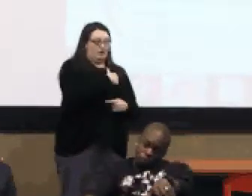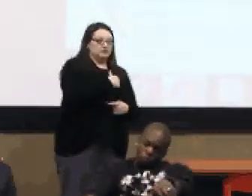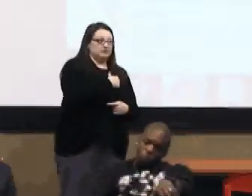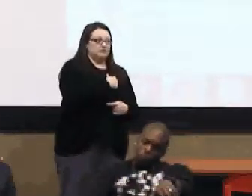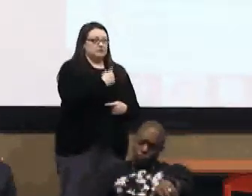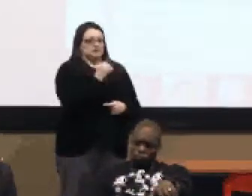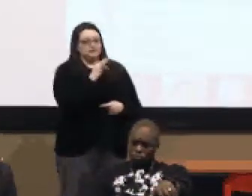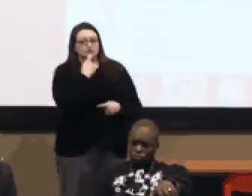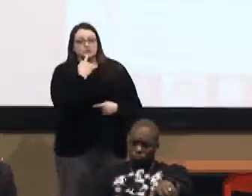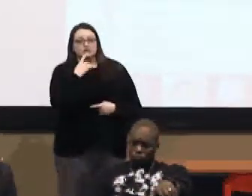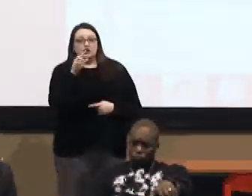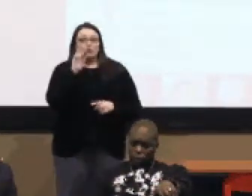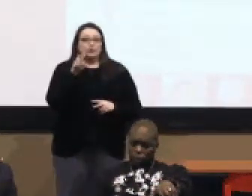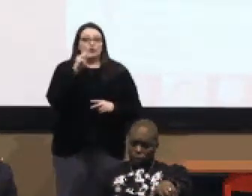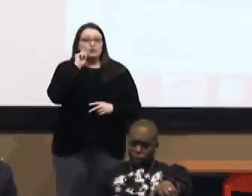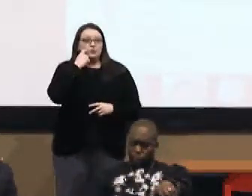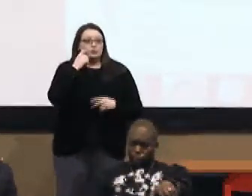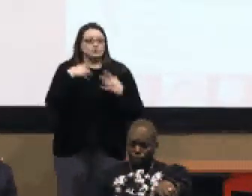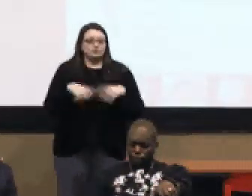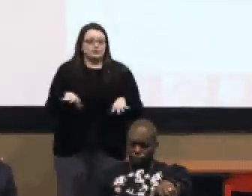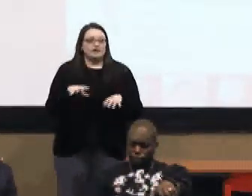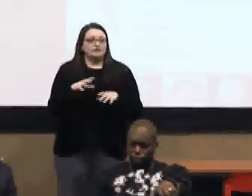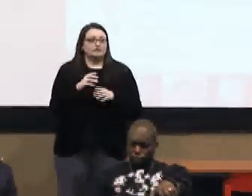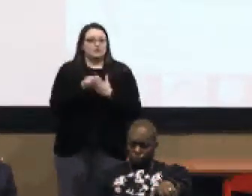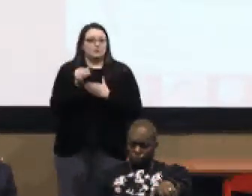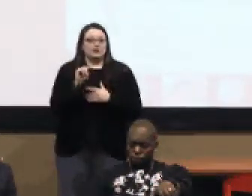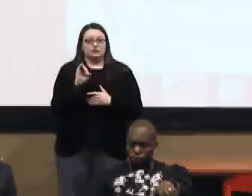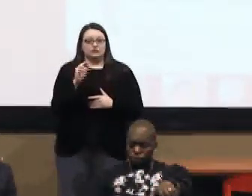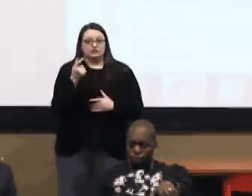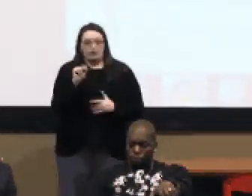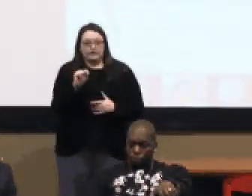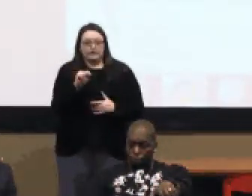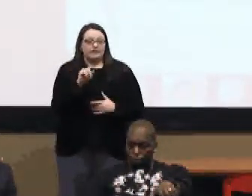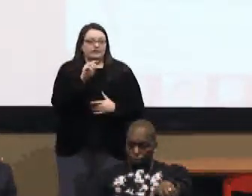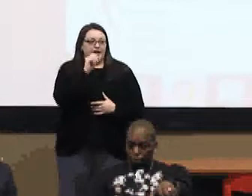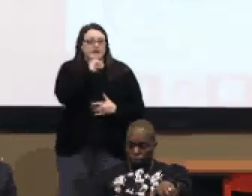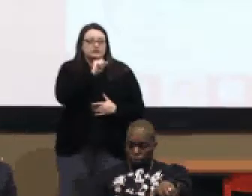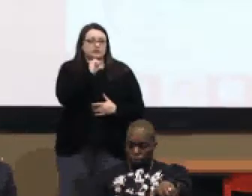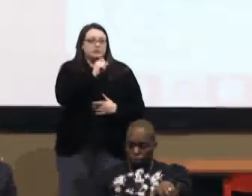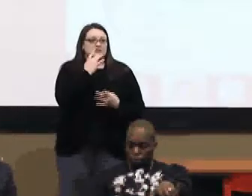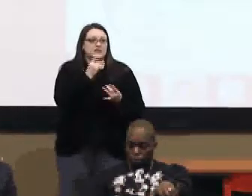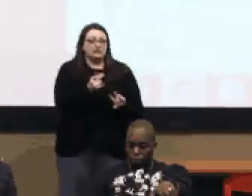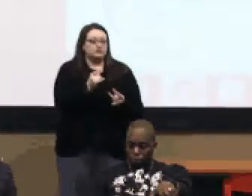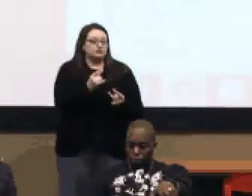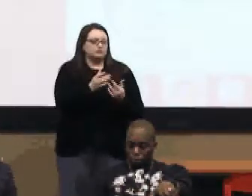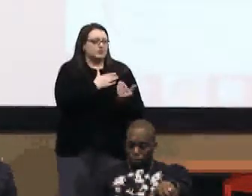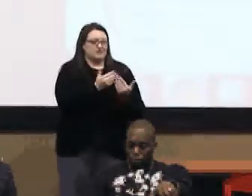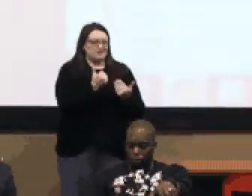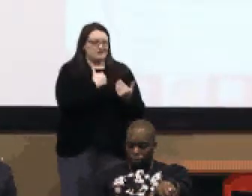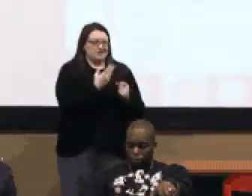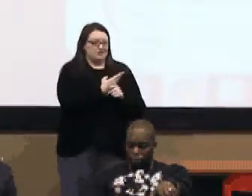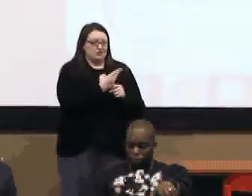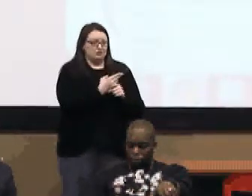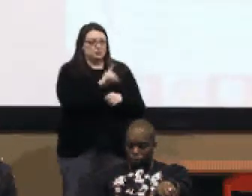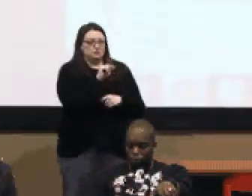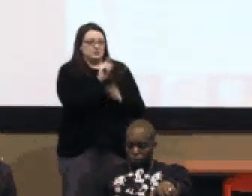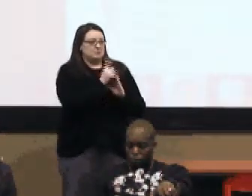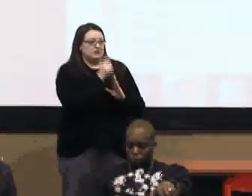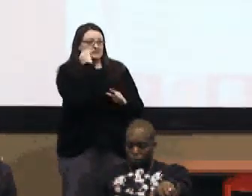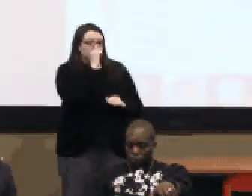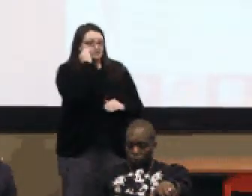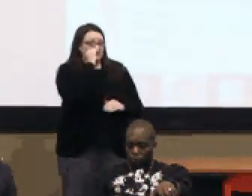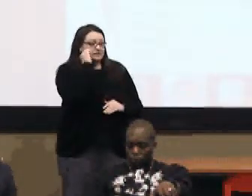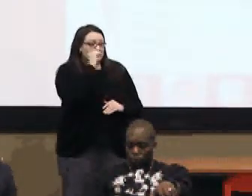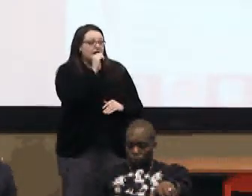Target, or I'm having a bad day, or this ice cream is delicious, whatever people say on Twitter, I probably spend 20 minutes a